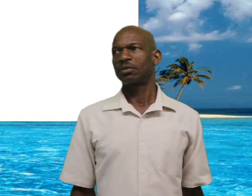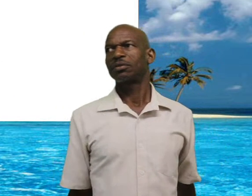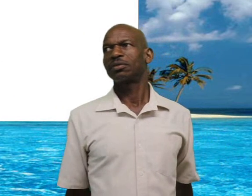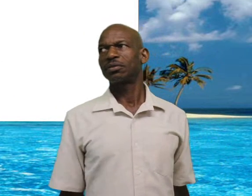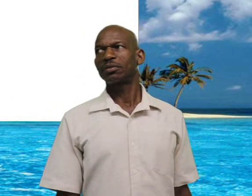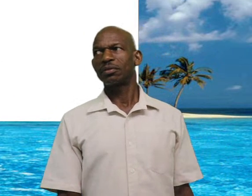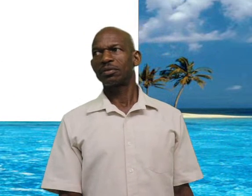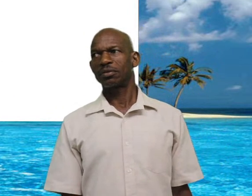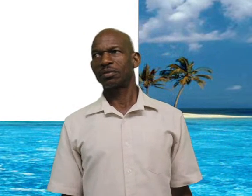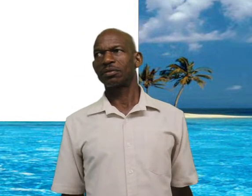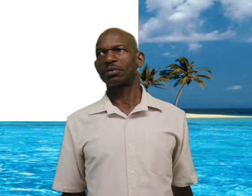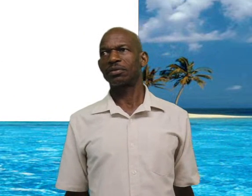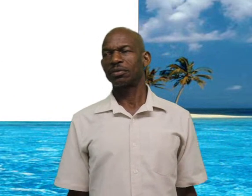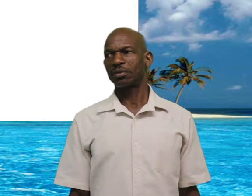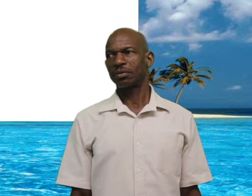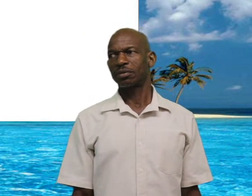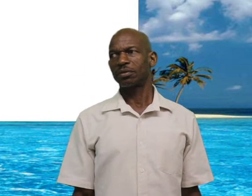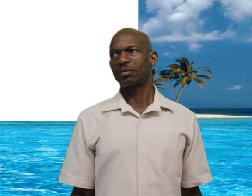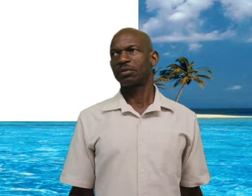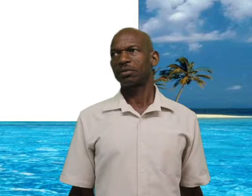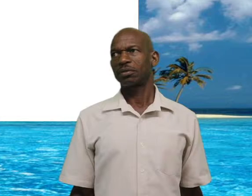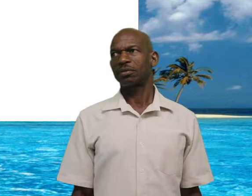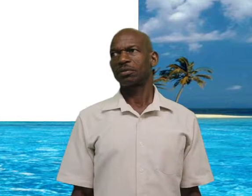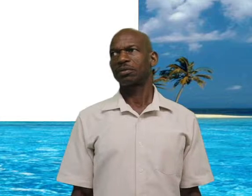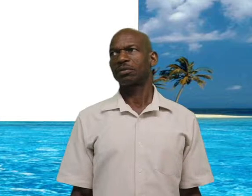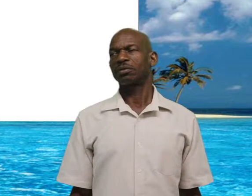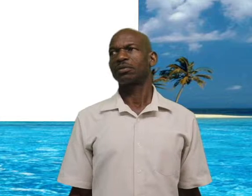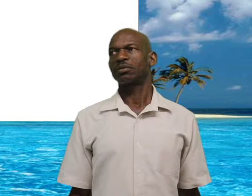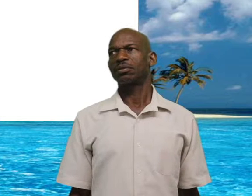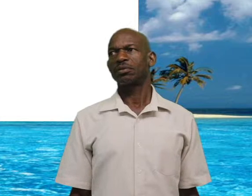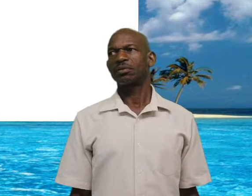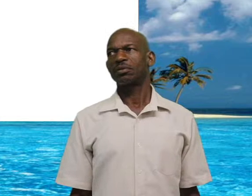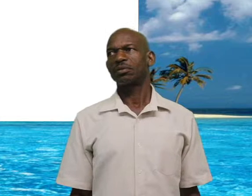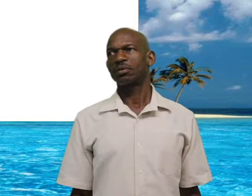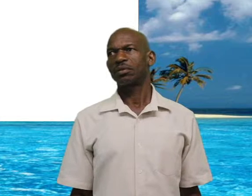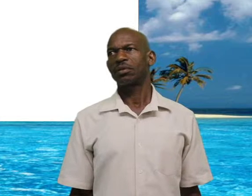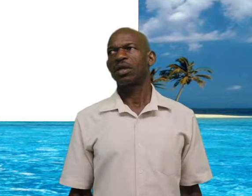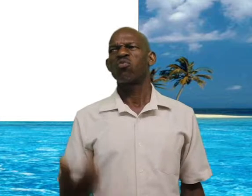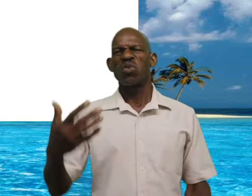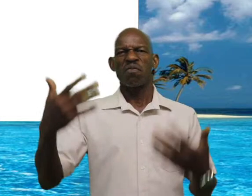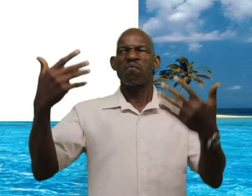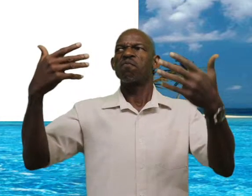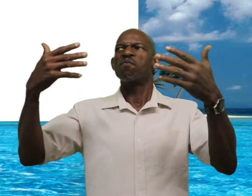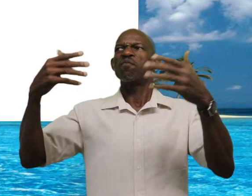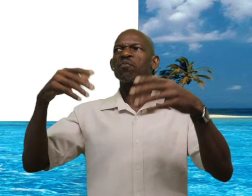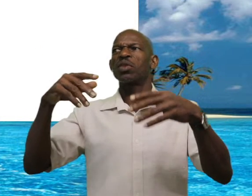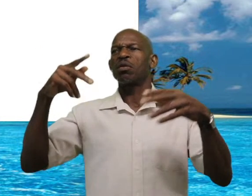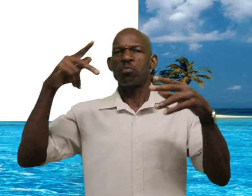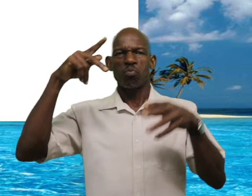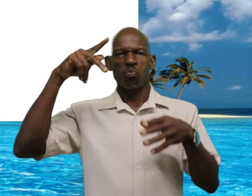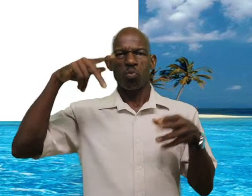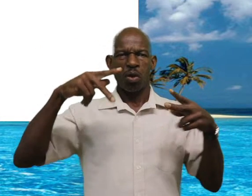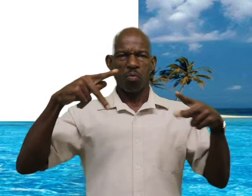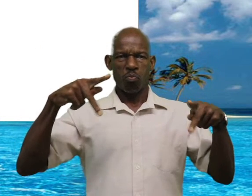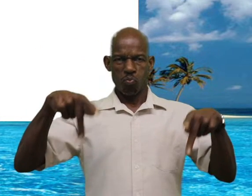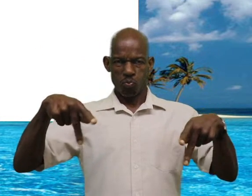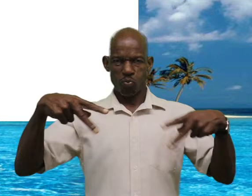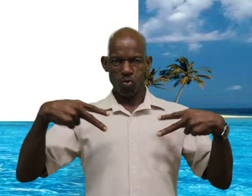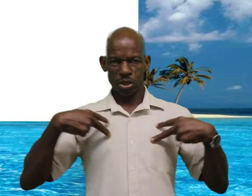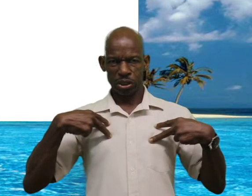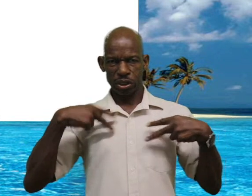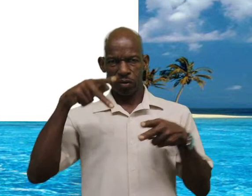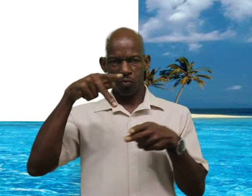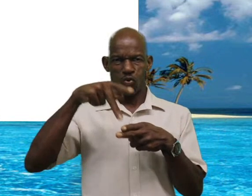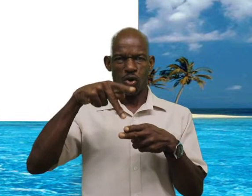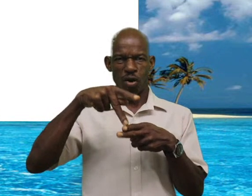the possessive. I said I will just, we know what the possessive pronouns are. I'll just give you one example of what I will